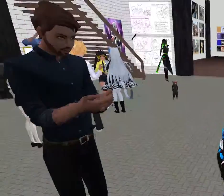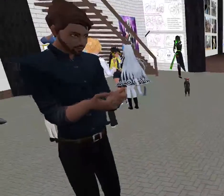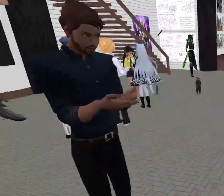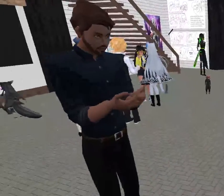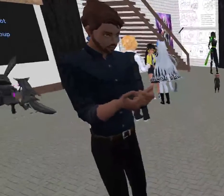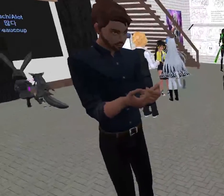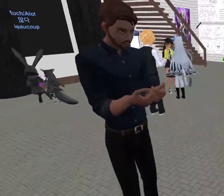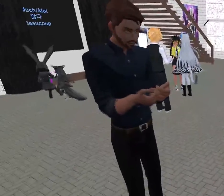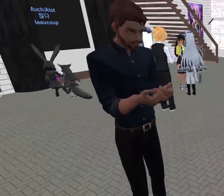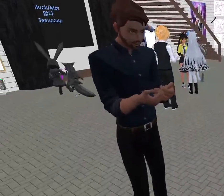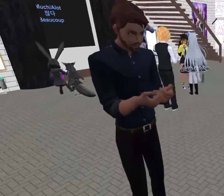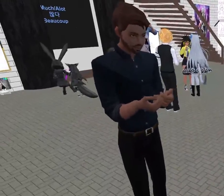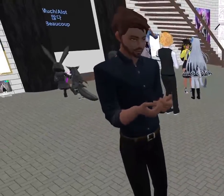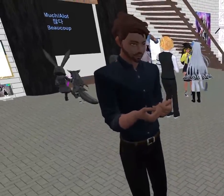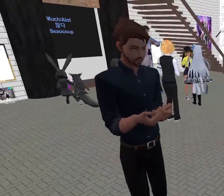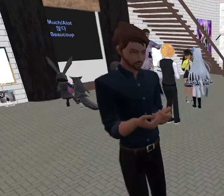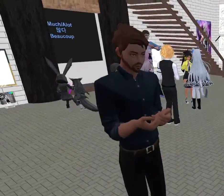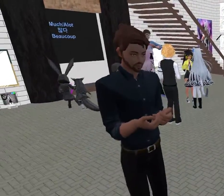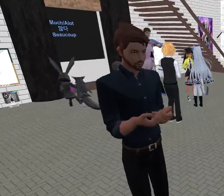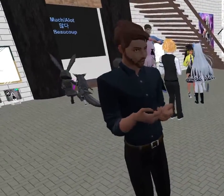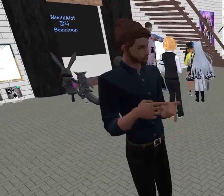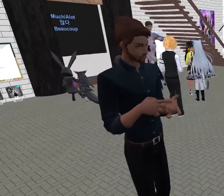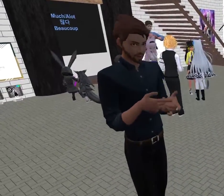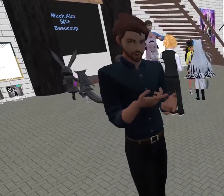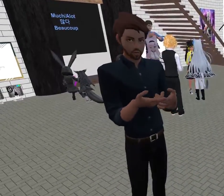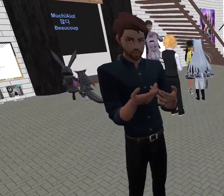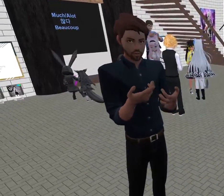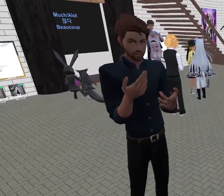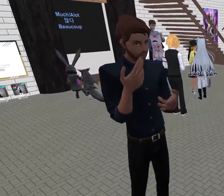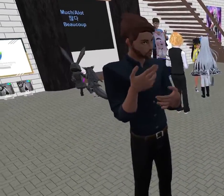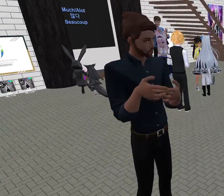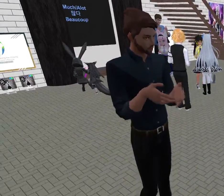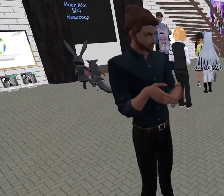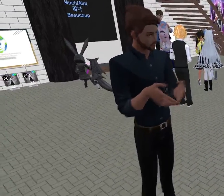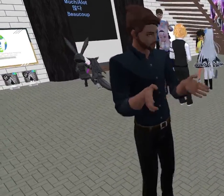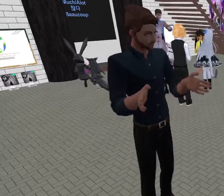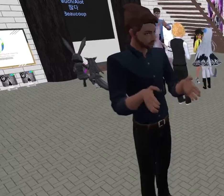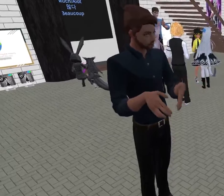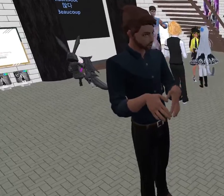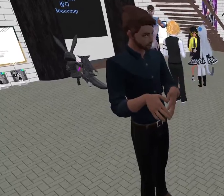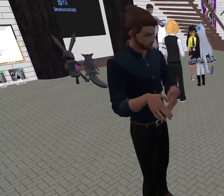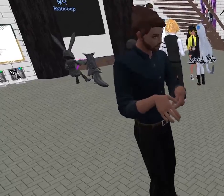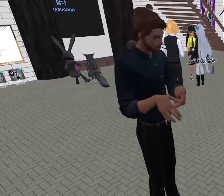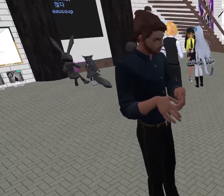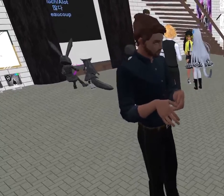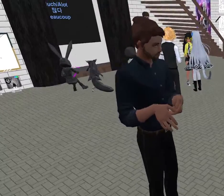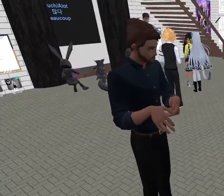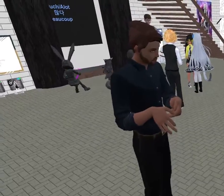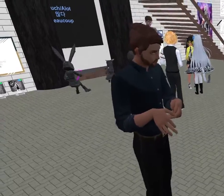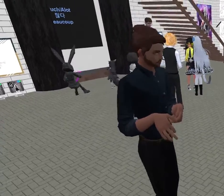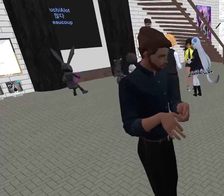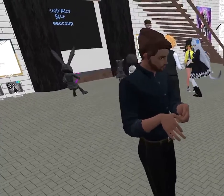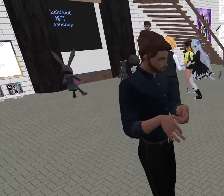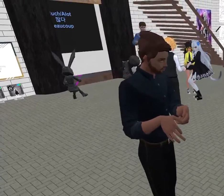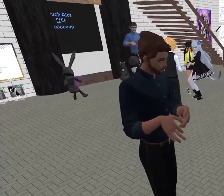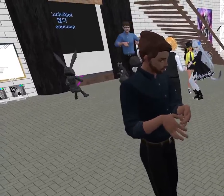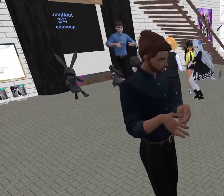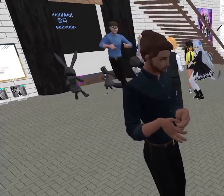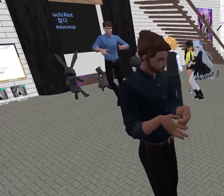And it was like a very good class. Well, what do you want to know? Just in general? Just in general, like been, what like, I was do you having